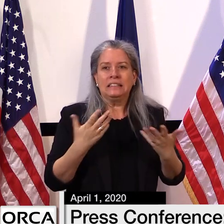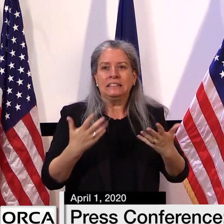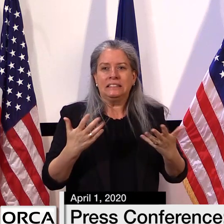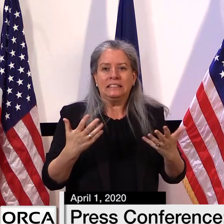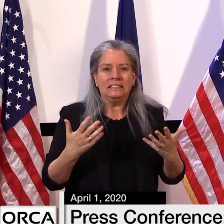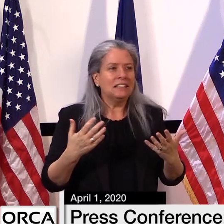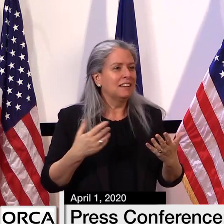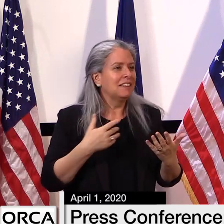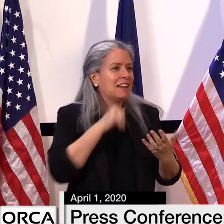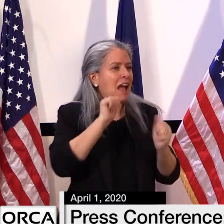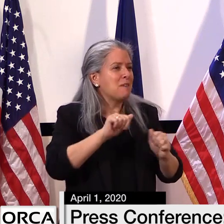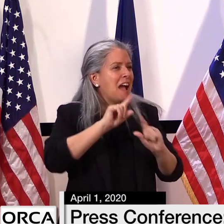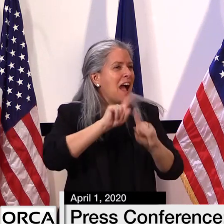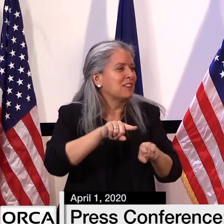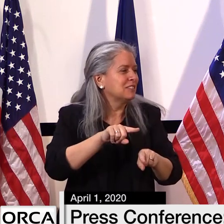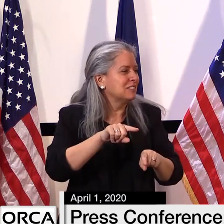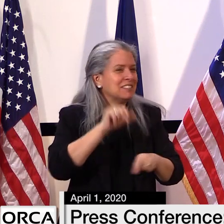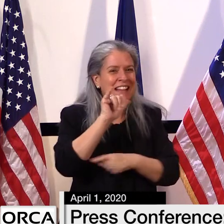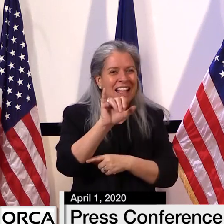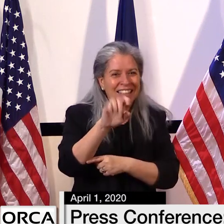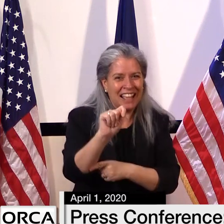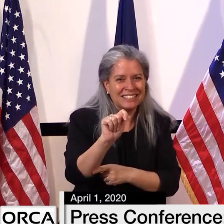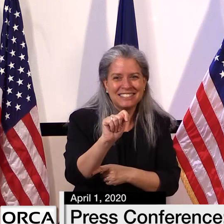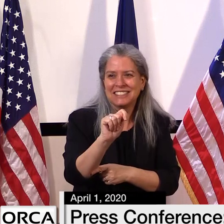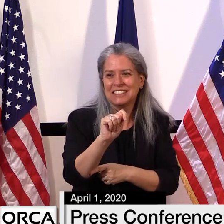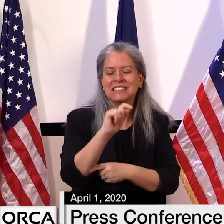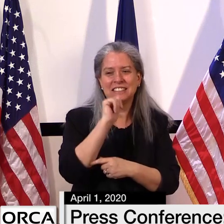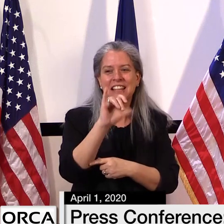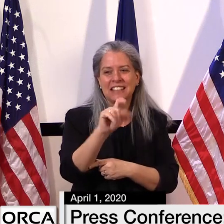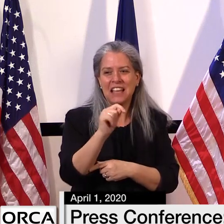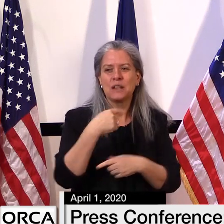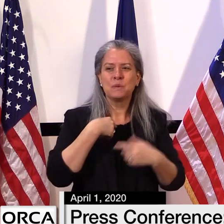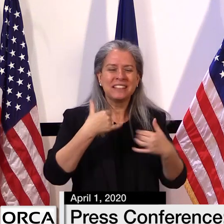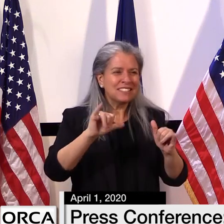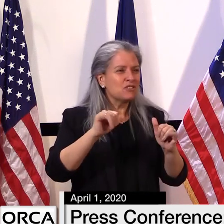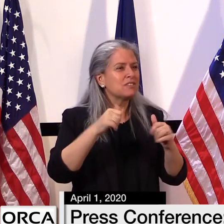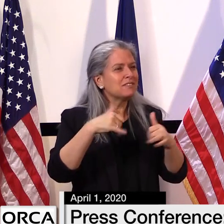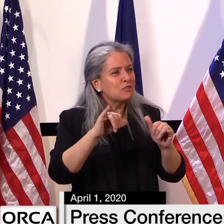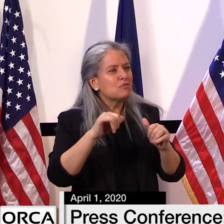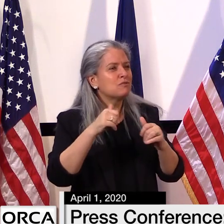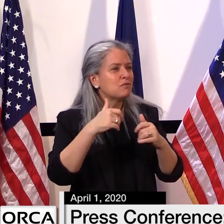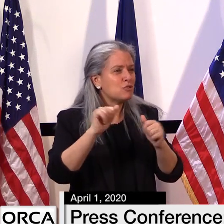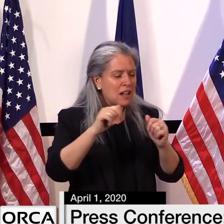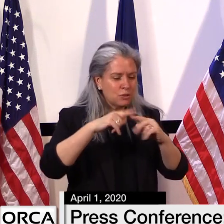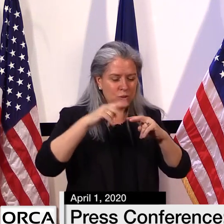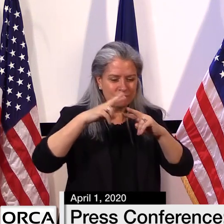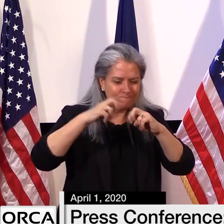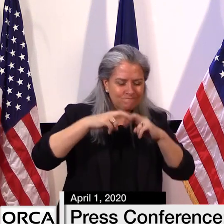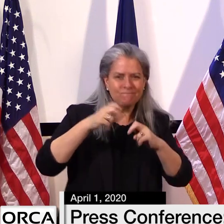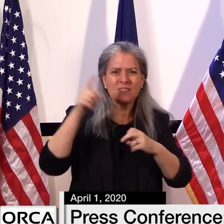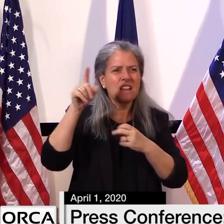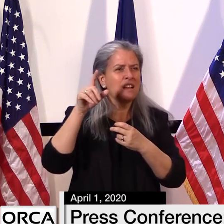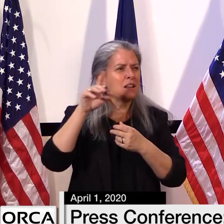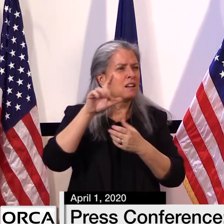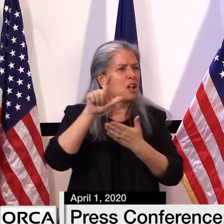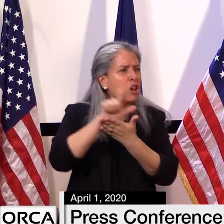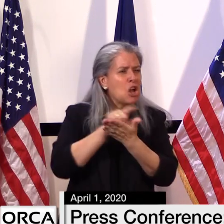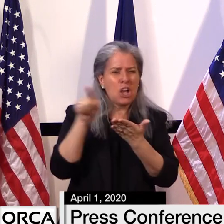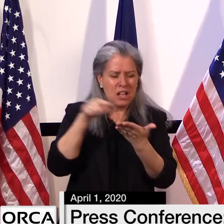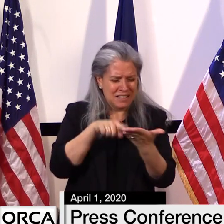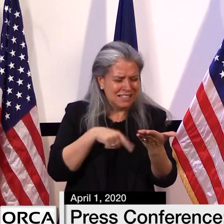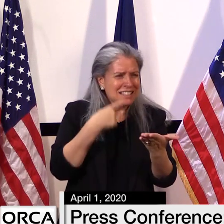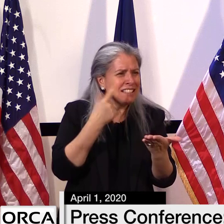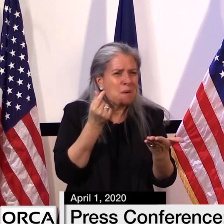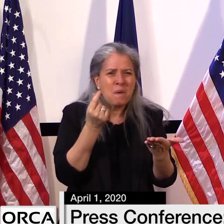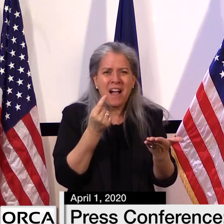not available at this point in time. We're doing the best we can to try and dissect the federal bill and to be in partnership